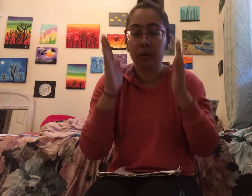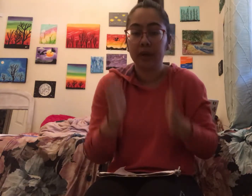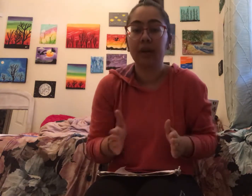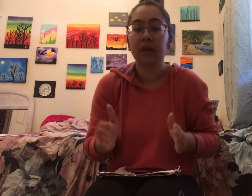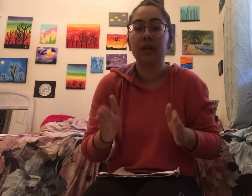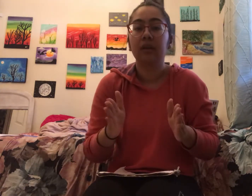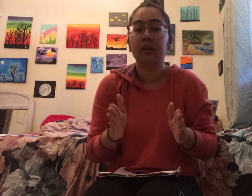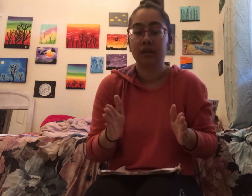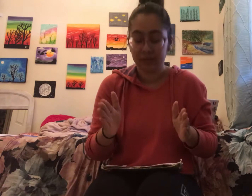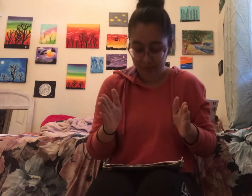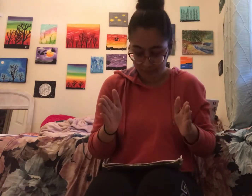lawyer.